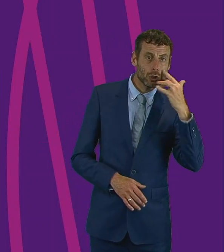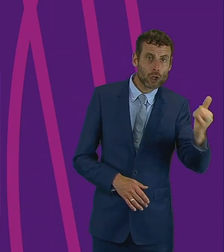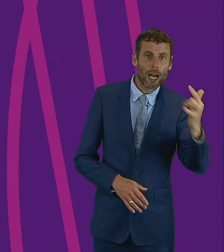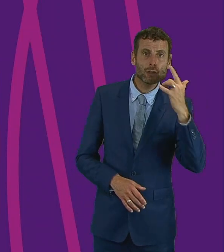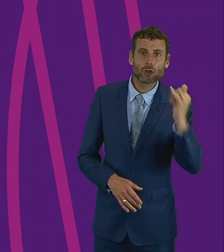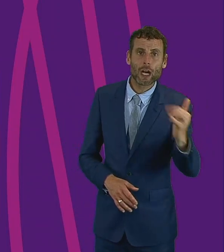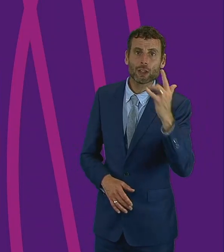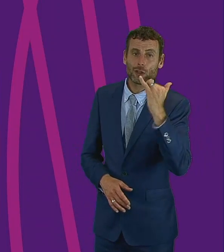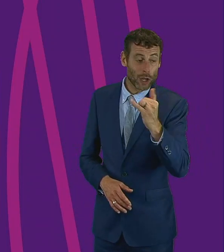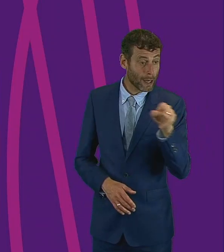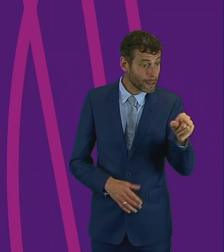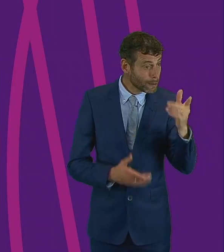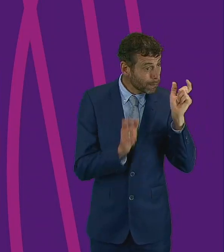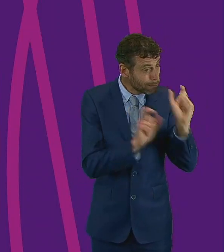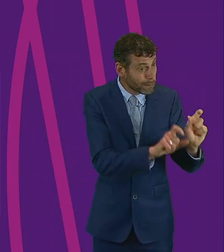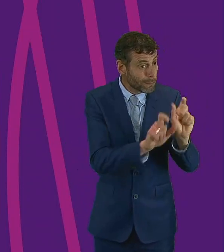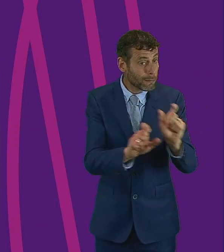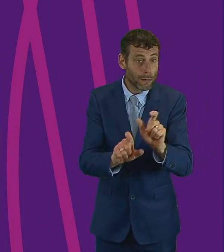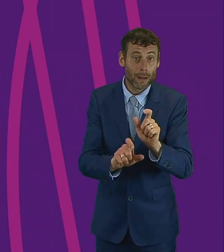have the outbreak? First Minister.